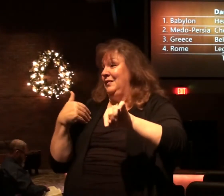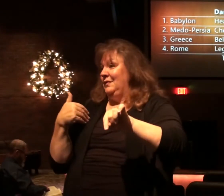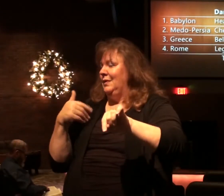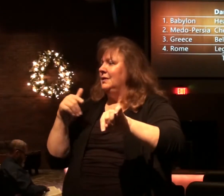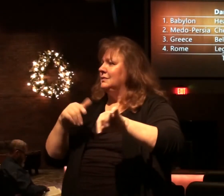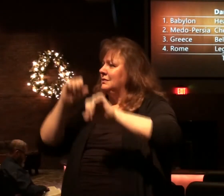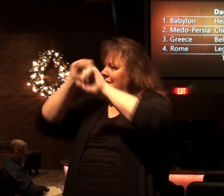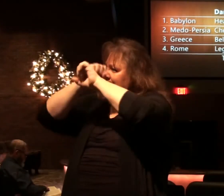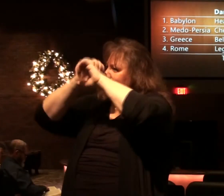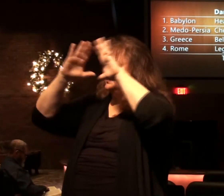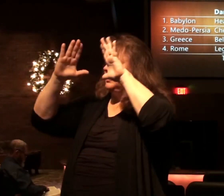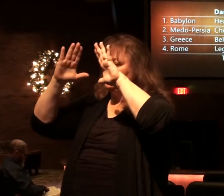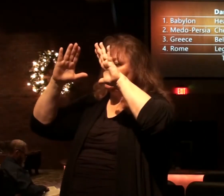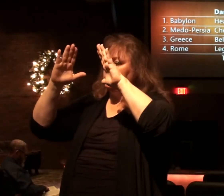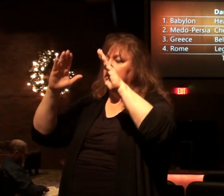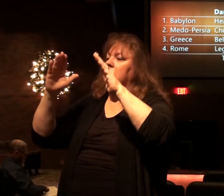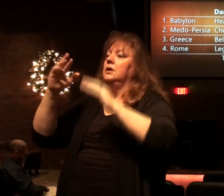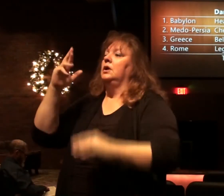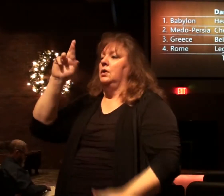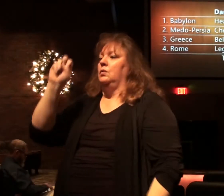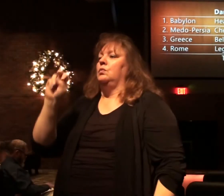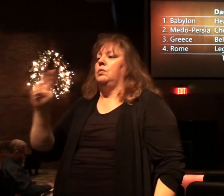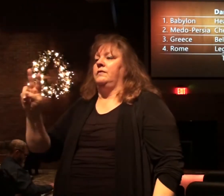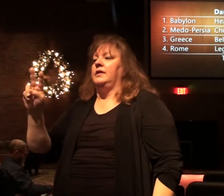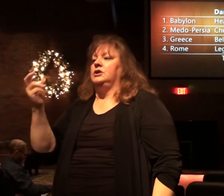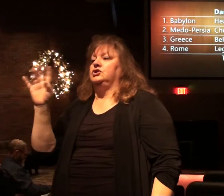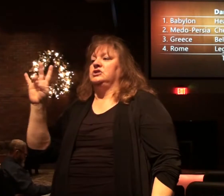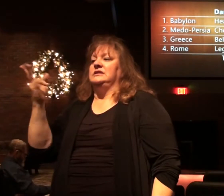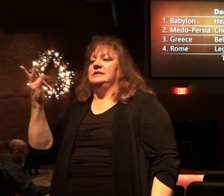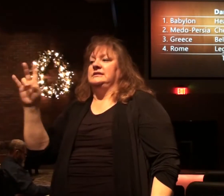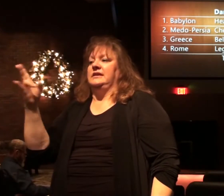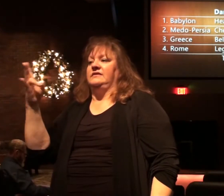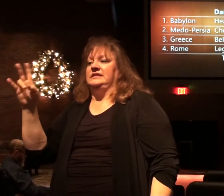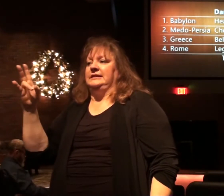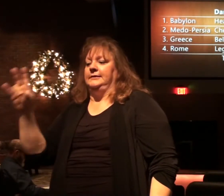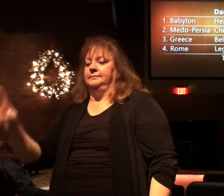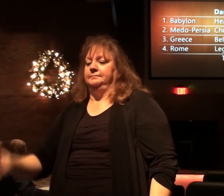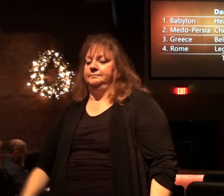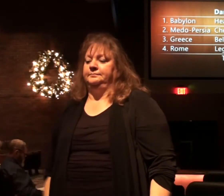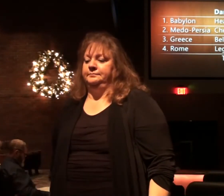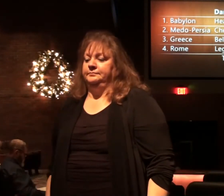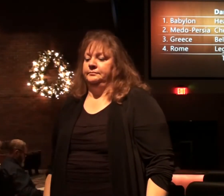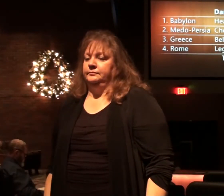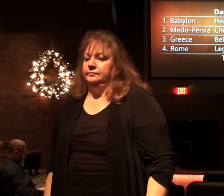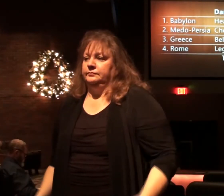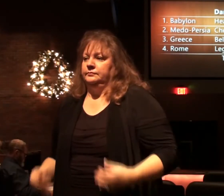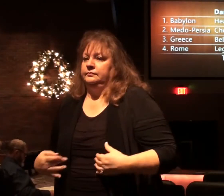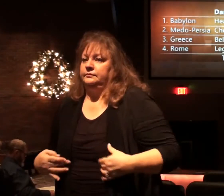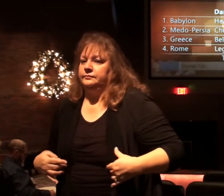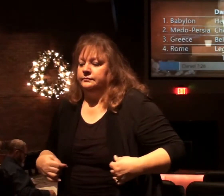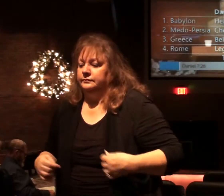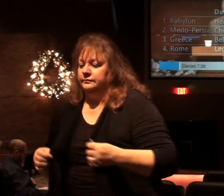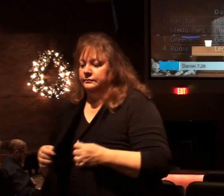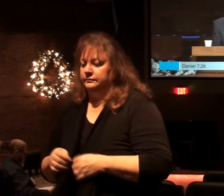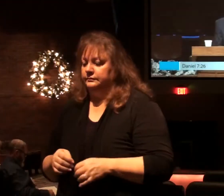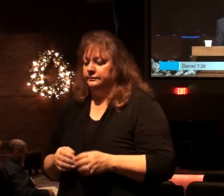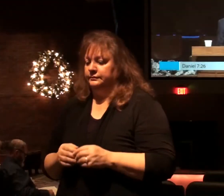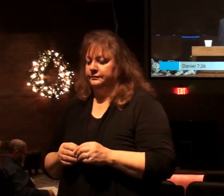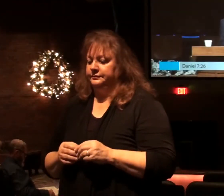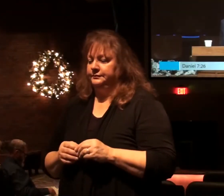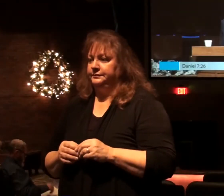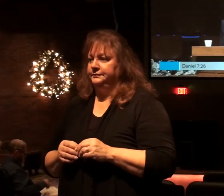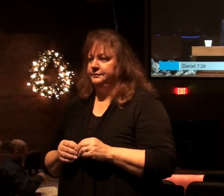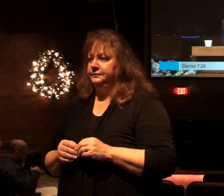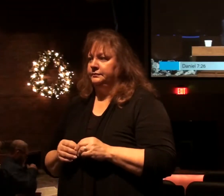picture. All right, now come over to the book of Revelation, chapter 17. We're going to get back to 12. But we'll jump ahead to